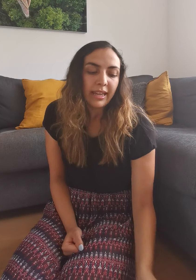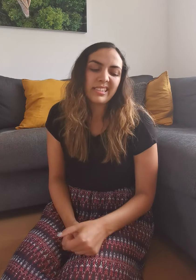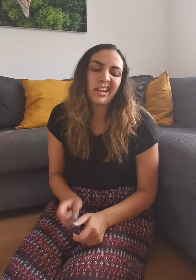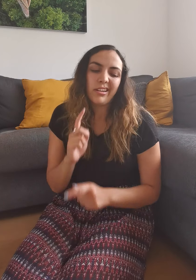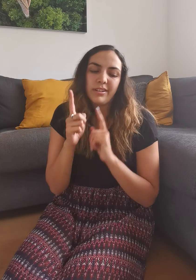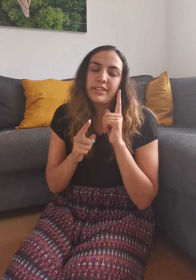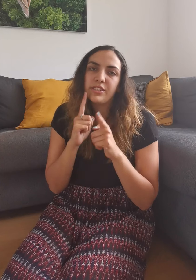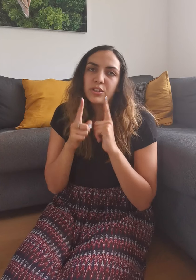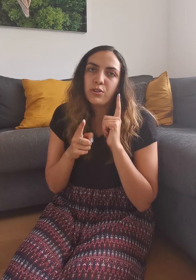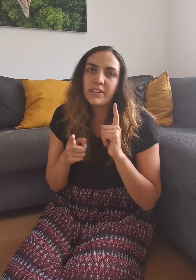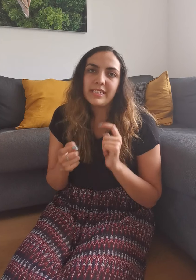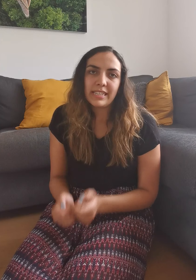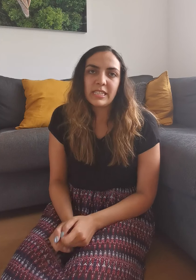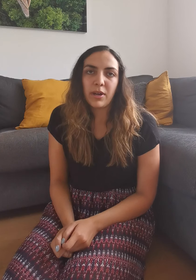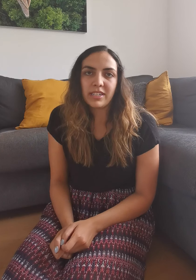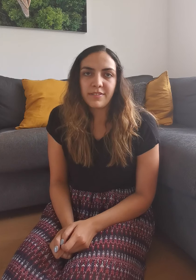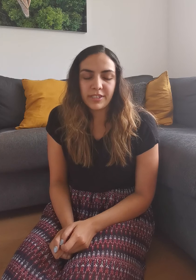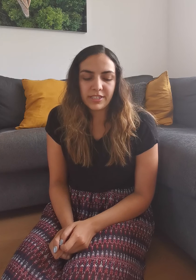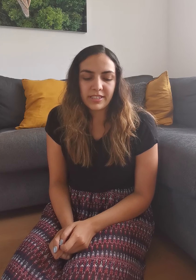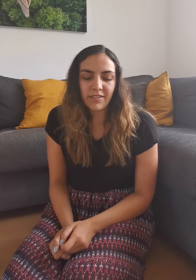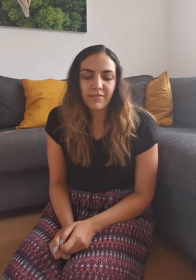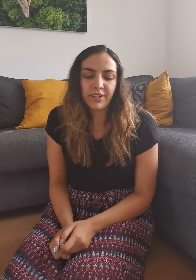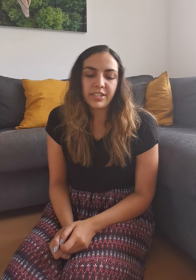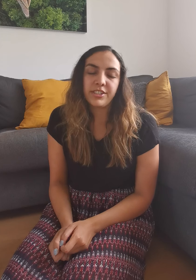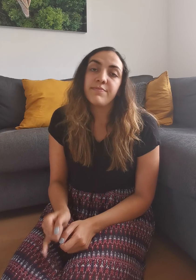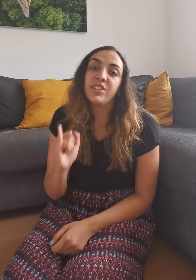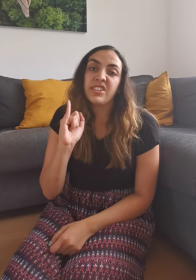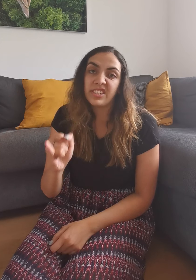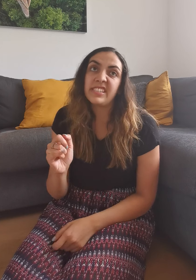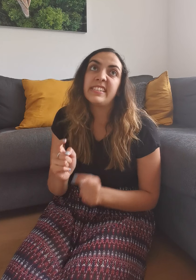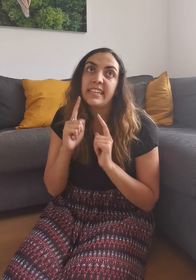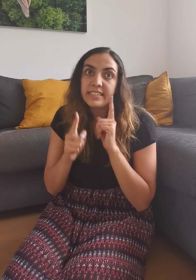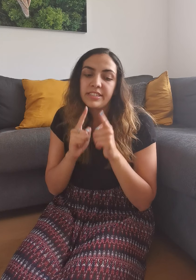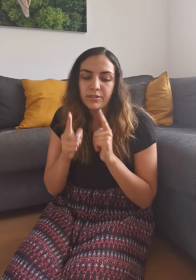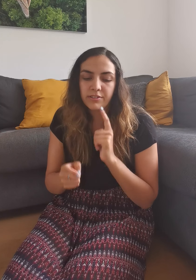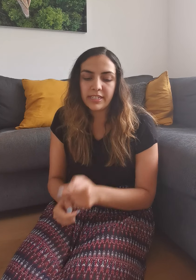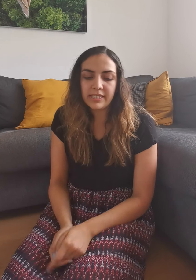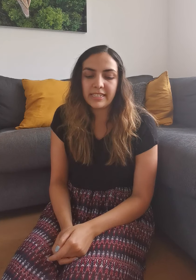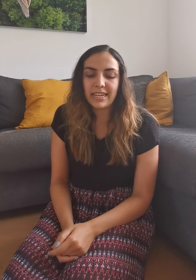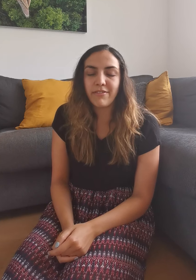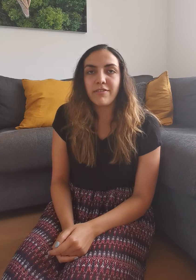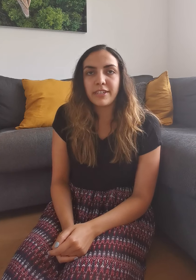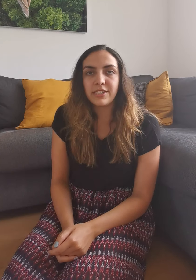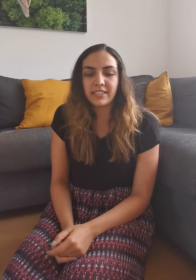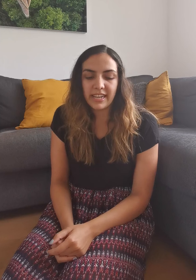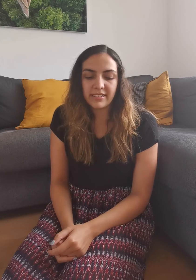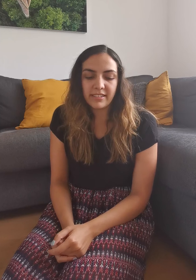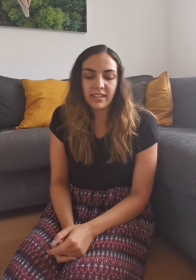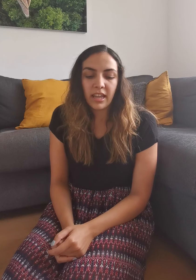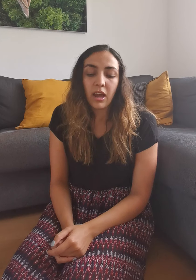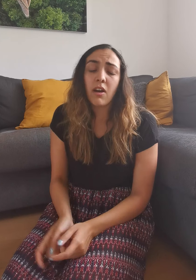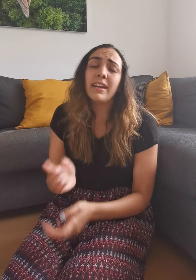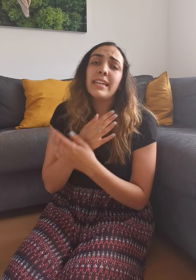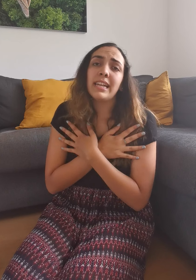It's only a story, said Spiderfish and Sunfish. Just a silly story, said Devilfish and Dace. I